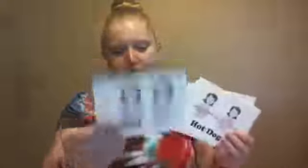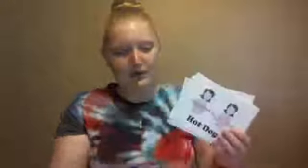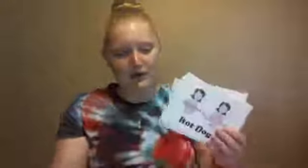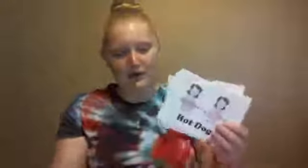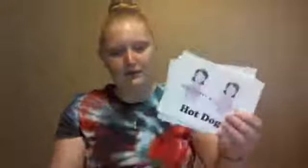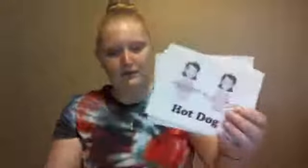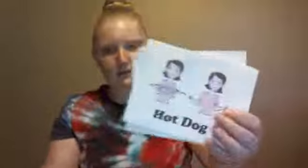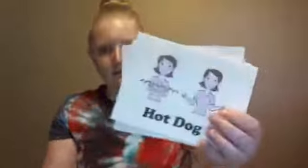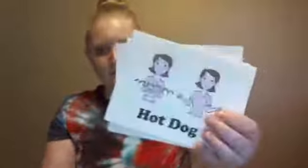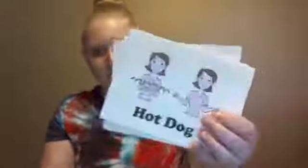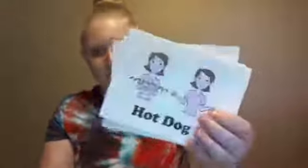Bread.